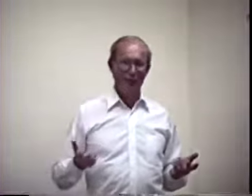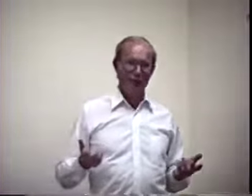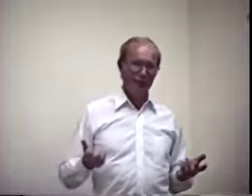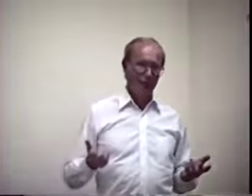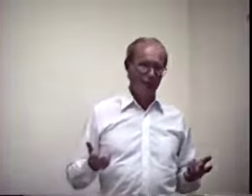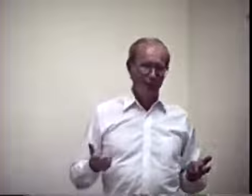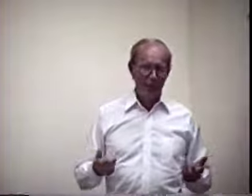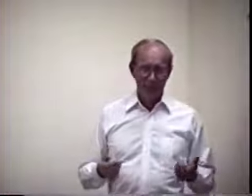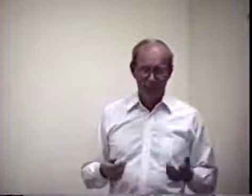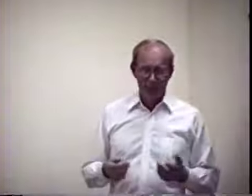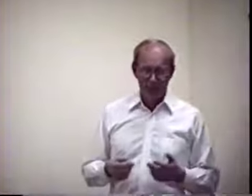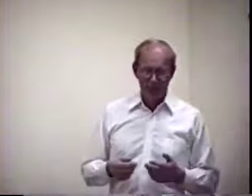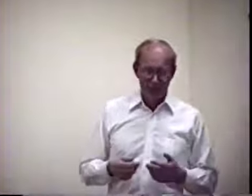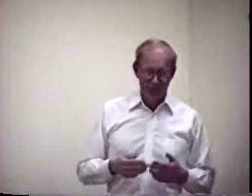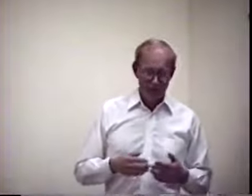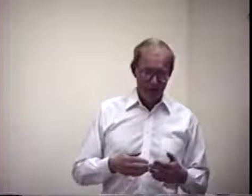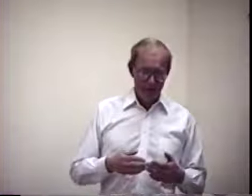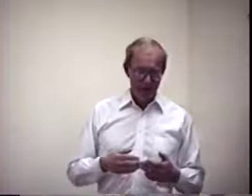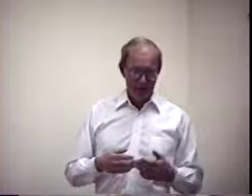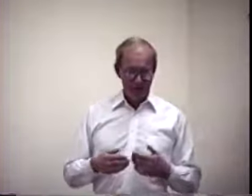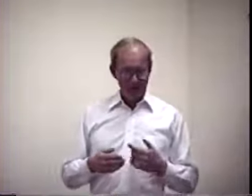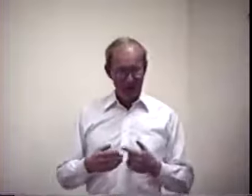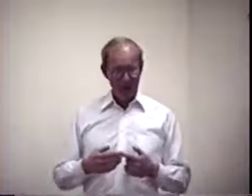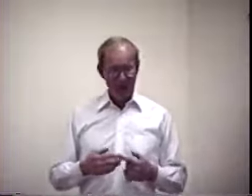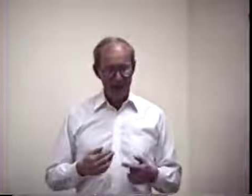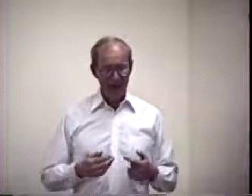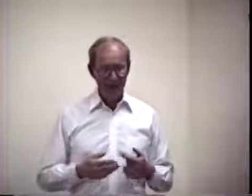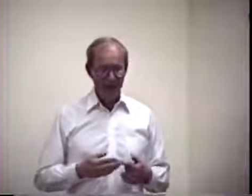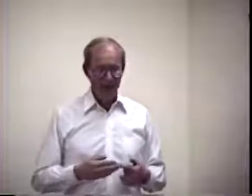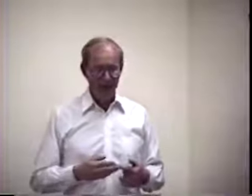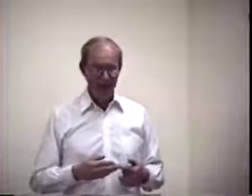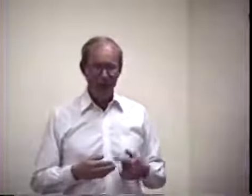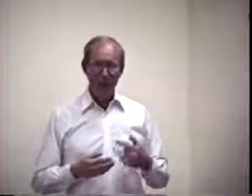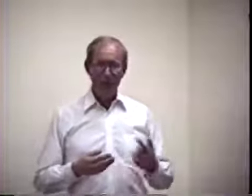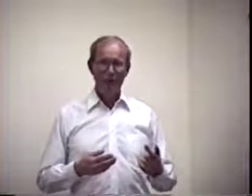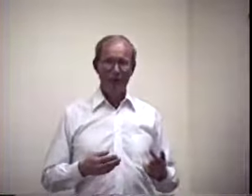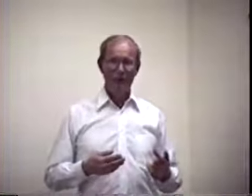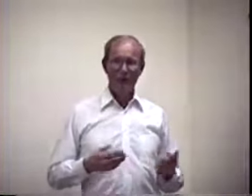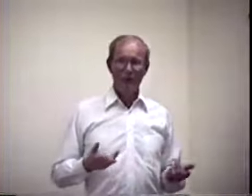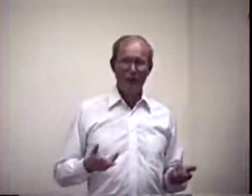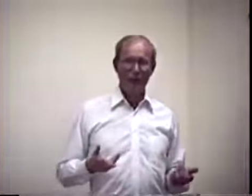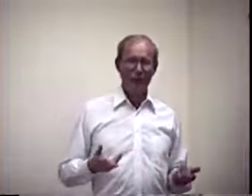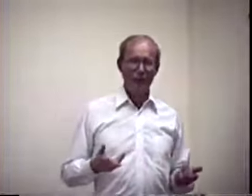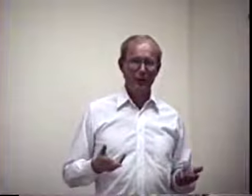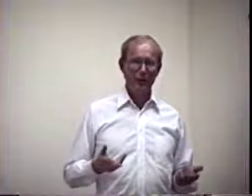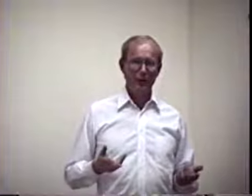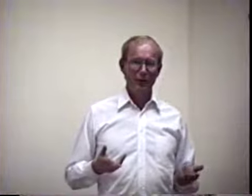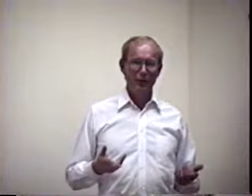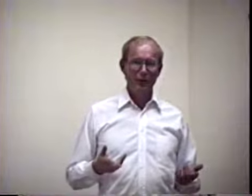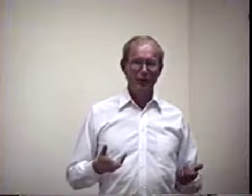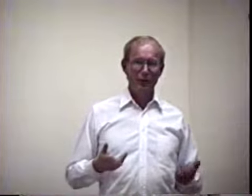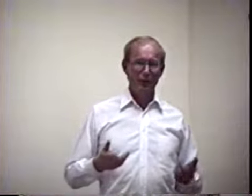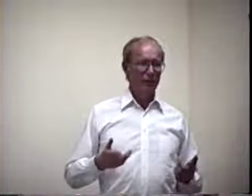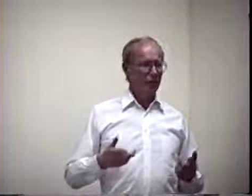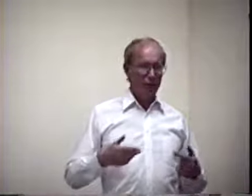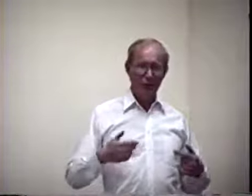this manner. Another Native American lady is a mute. She cannot speak. So she and